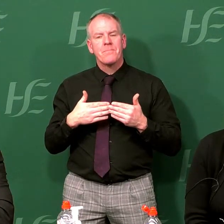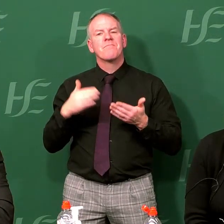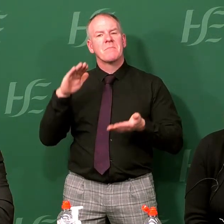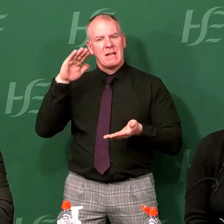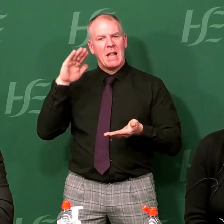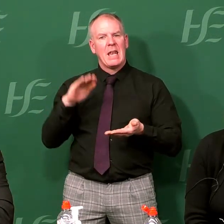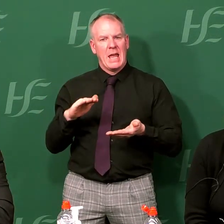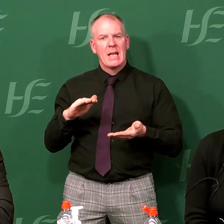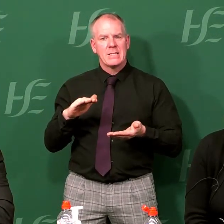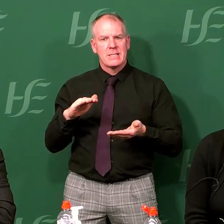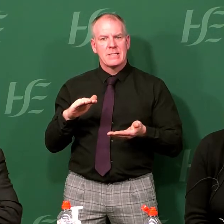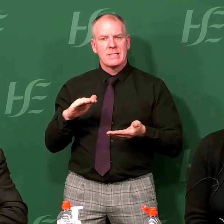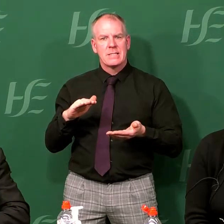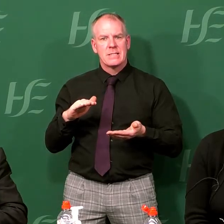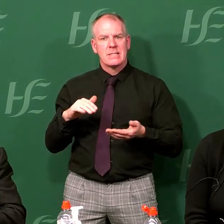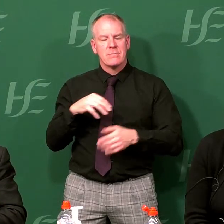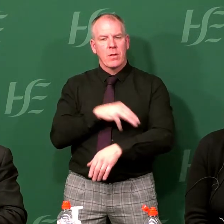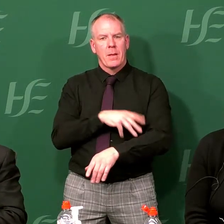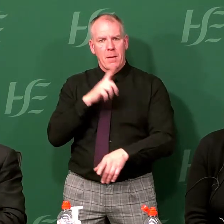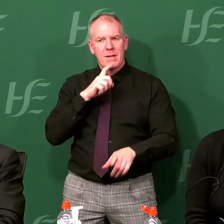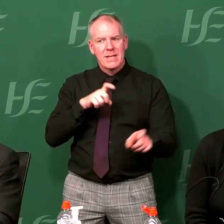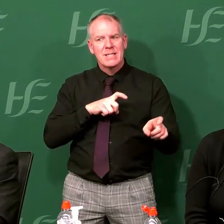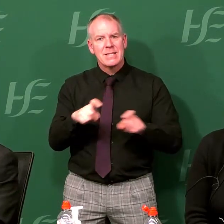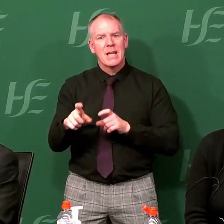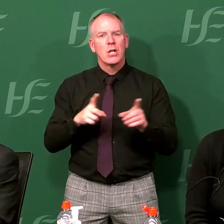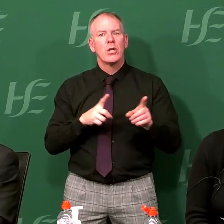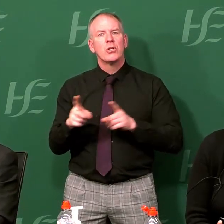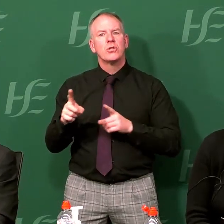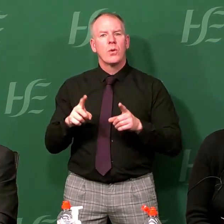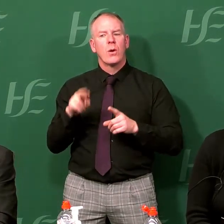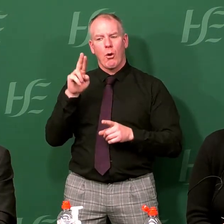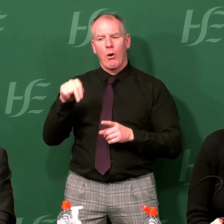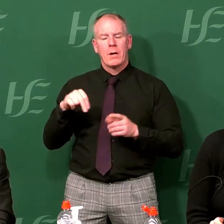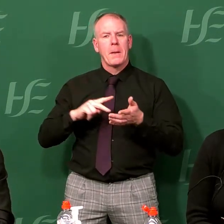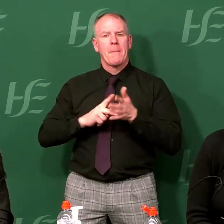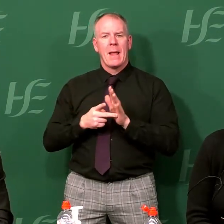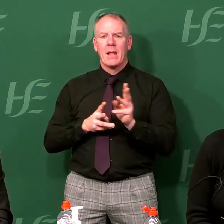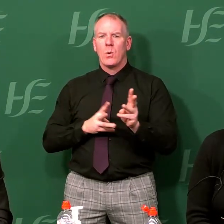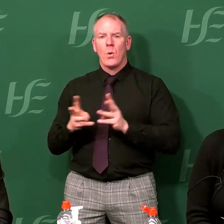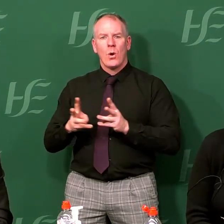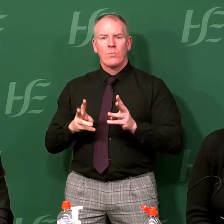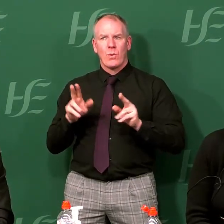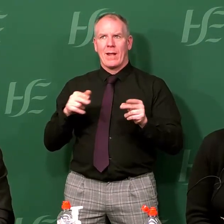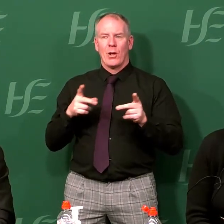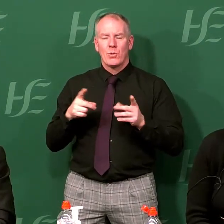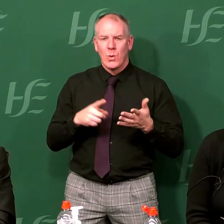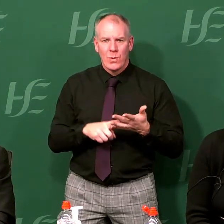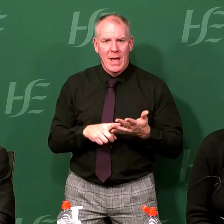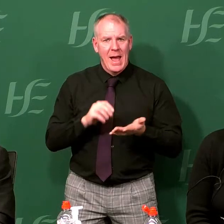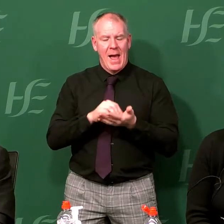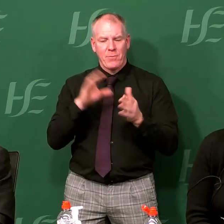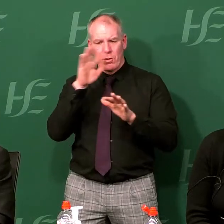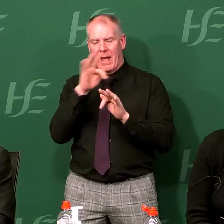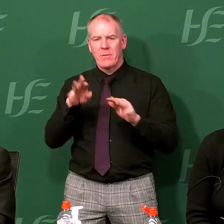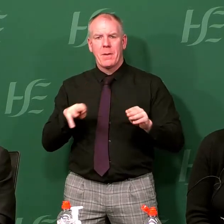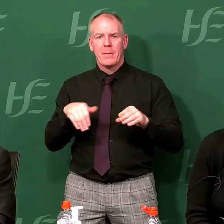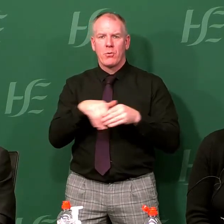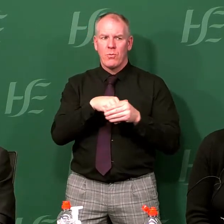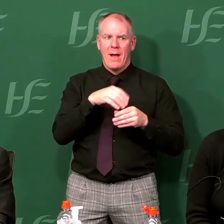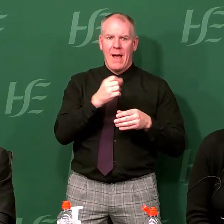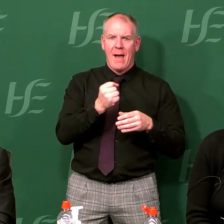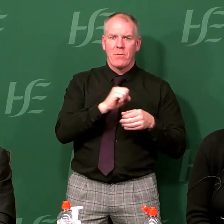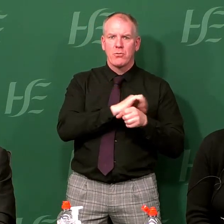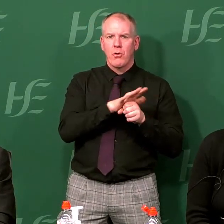The message for today is that we are still doing the unscheduled work, because that's we can't not do that. We have to care for the COVID patients, and we have to